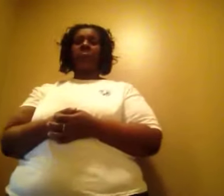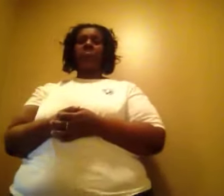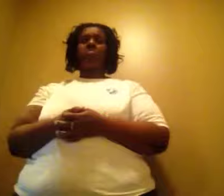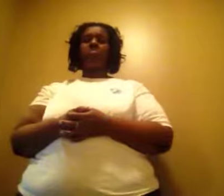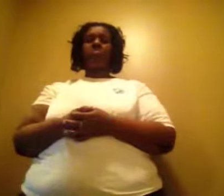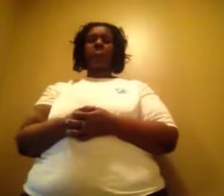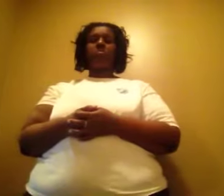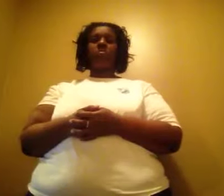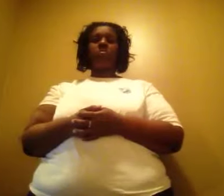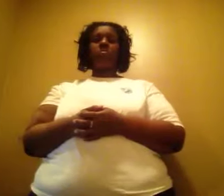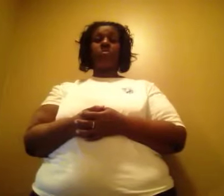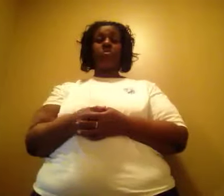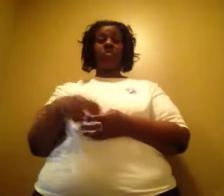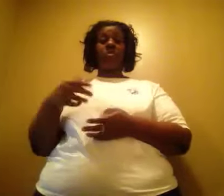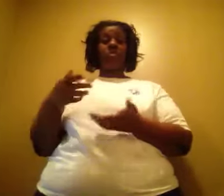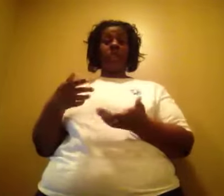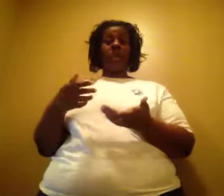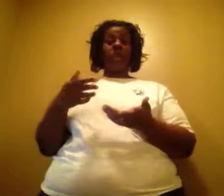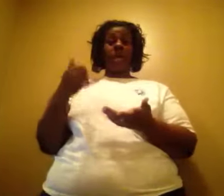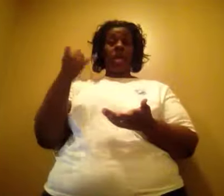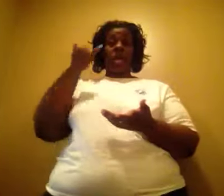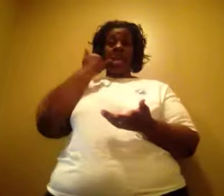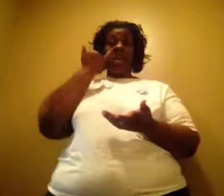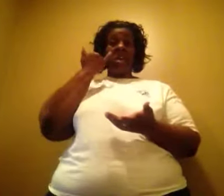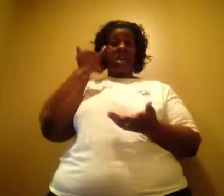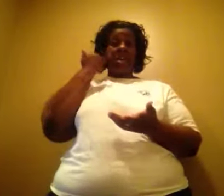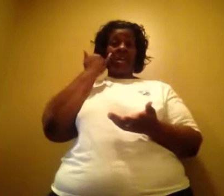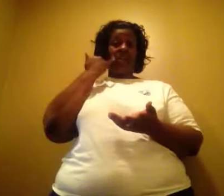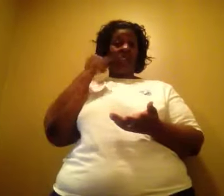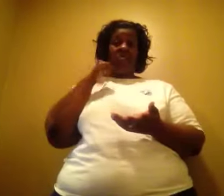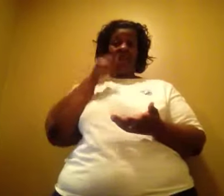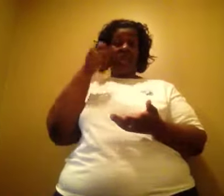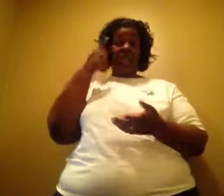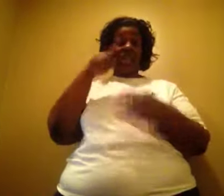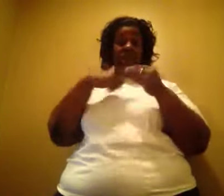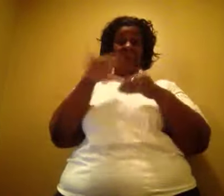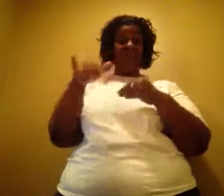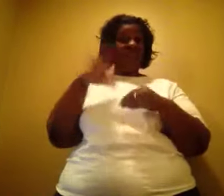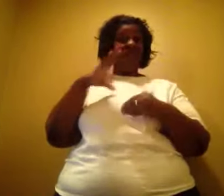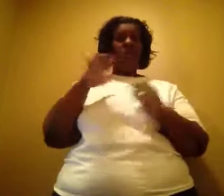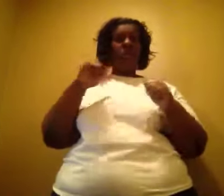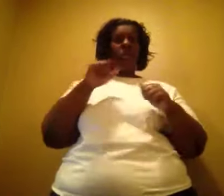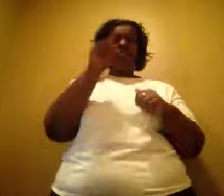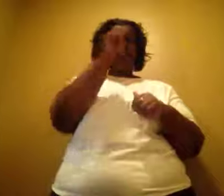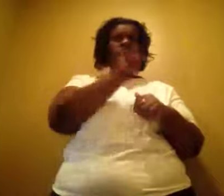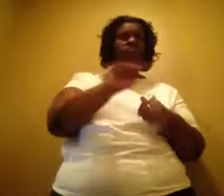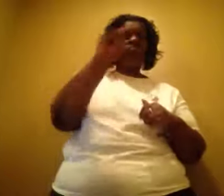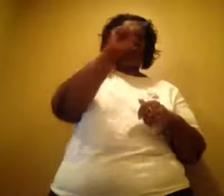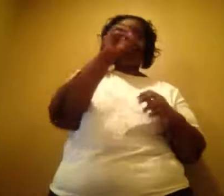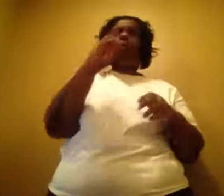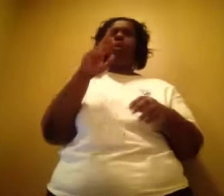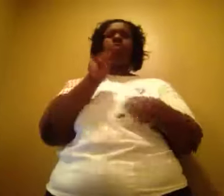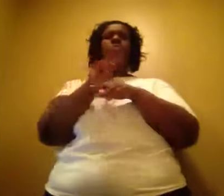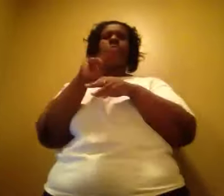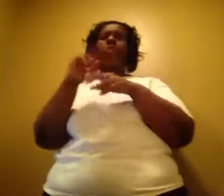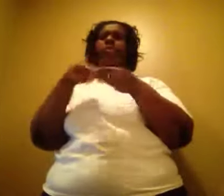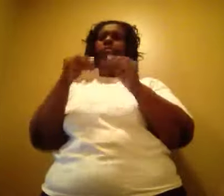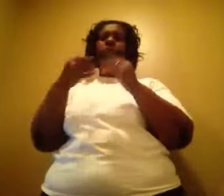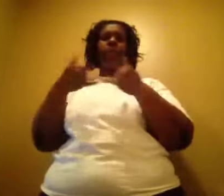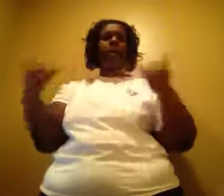And just so you know, if you're a little daunted by this initially, you can always draw the circles, you can always do the number line, and eventually over time, the more practice